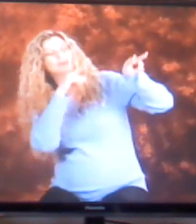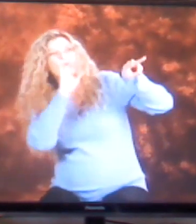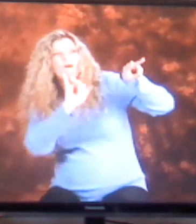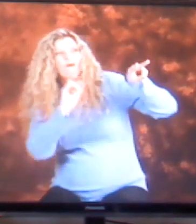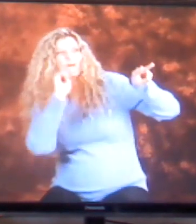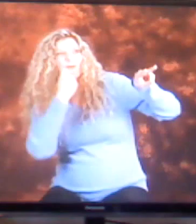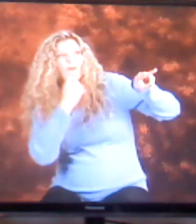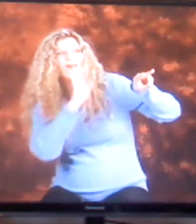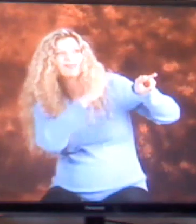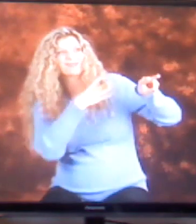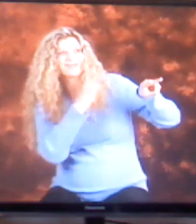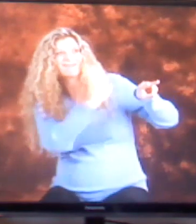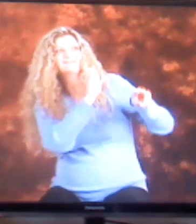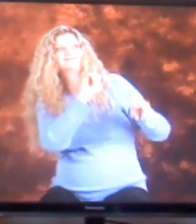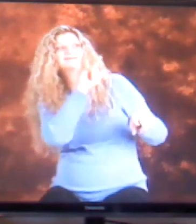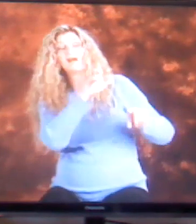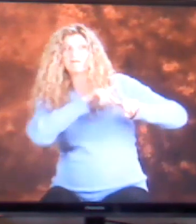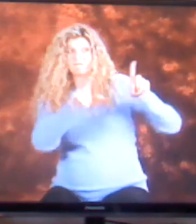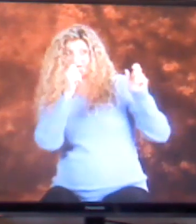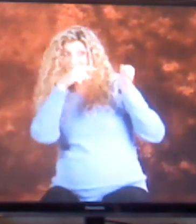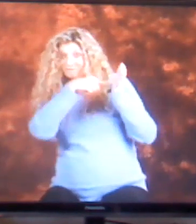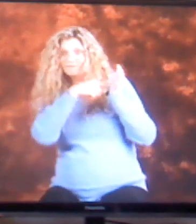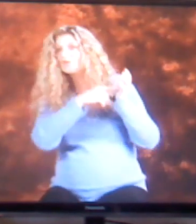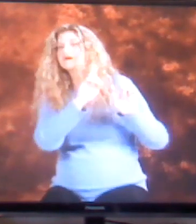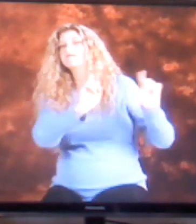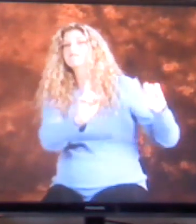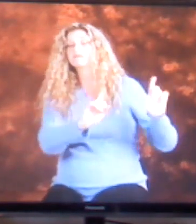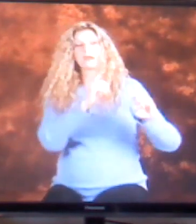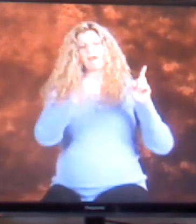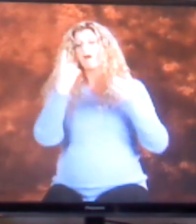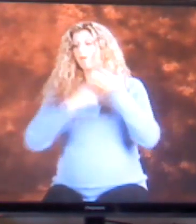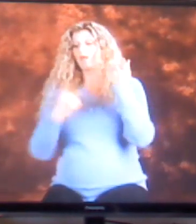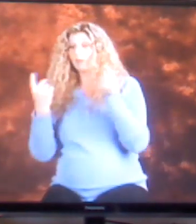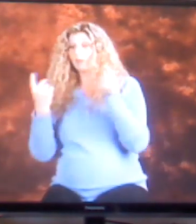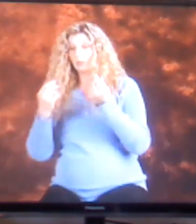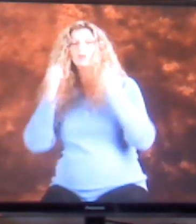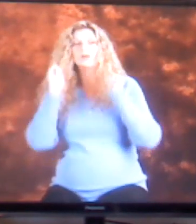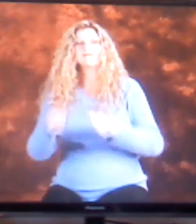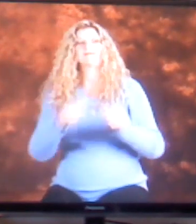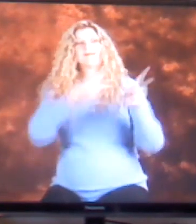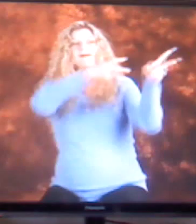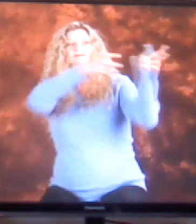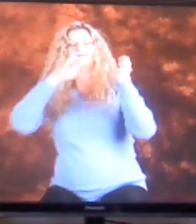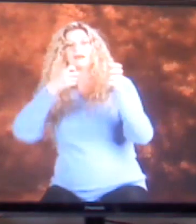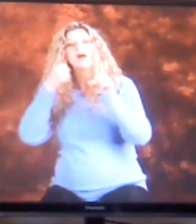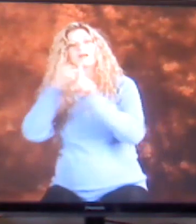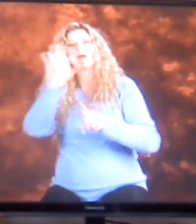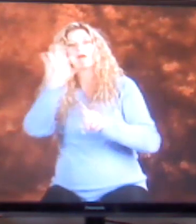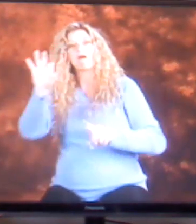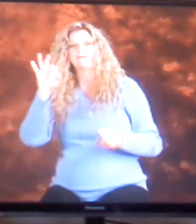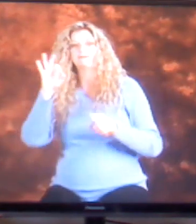own personal fashion style. You might really think it's interesting, but could people afford those types of awesome gowns?